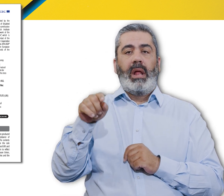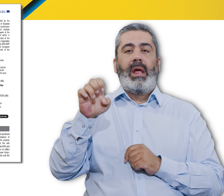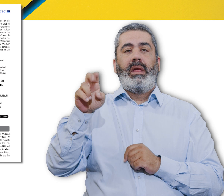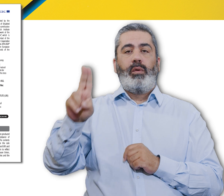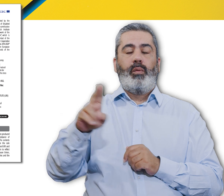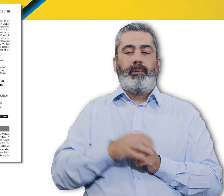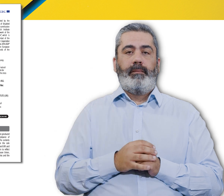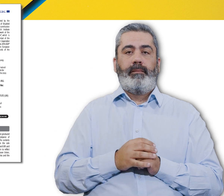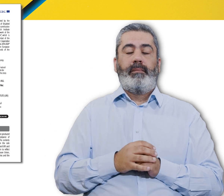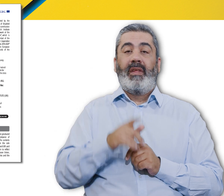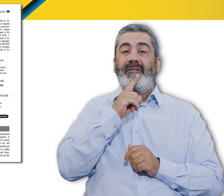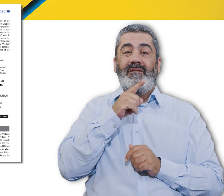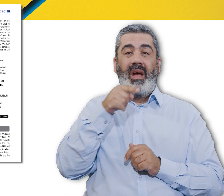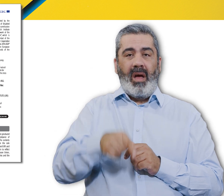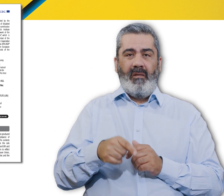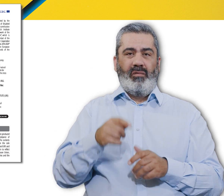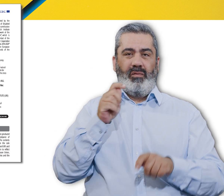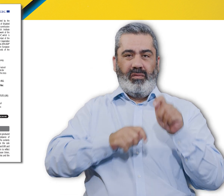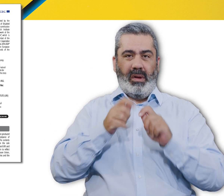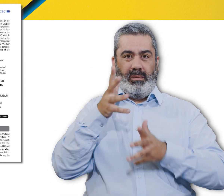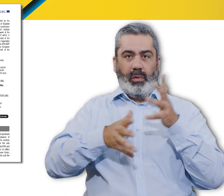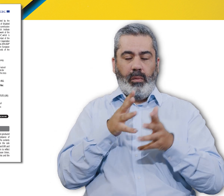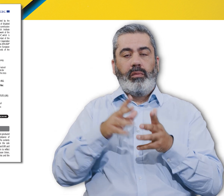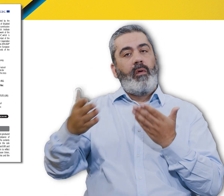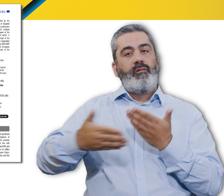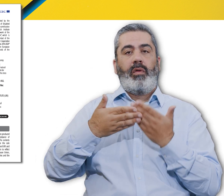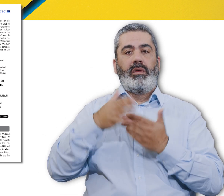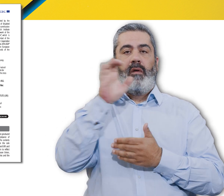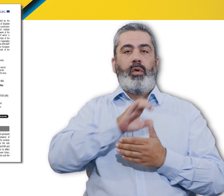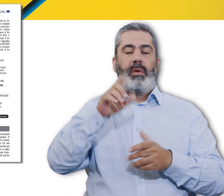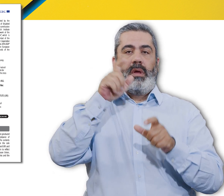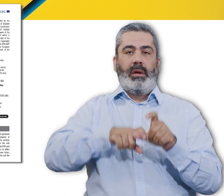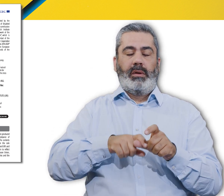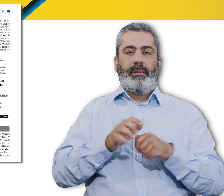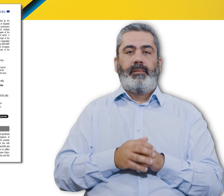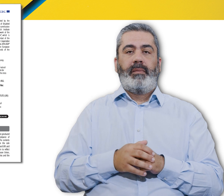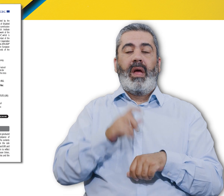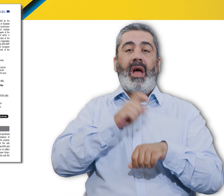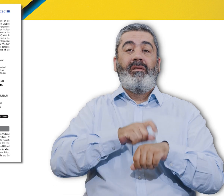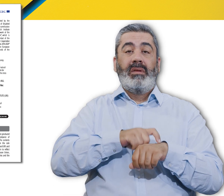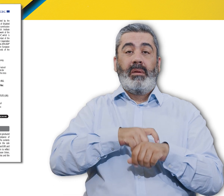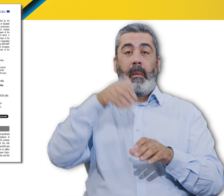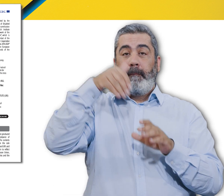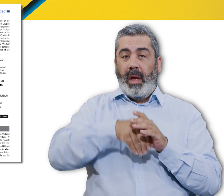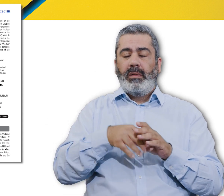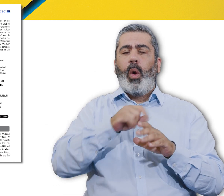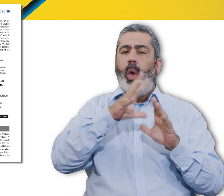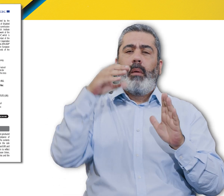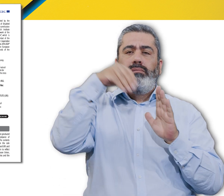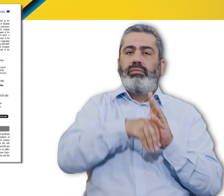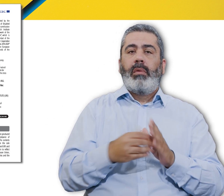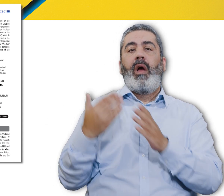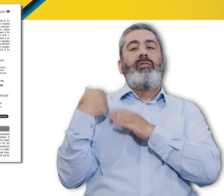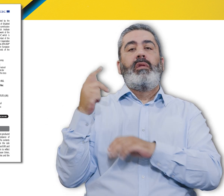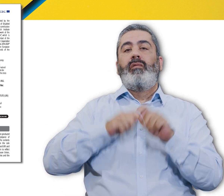www.forall-project. Note: this publication has been produced with the financial assistance of the European Union. The contents of the